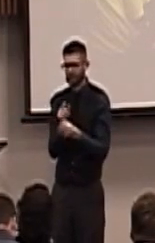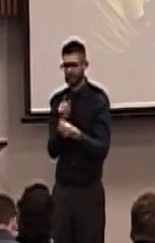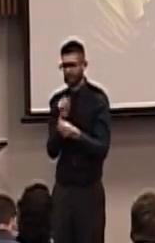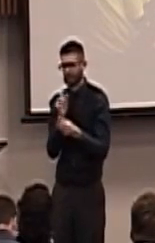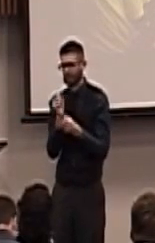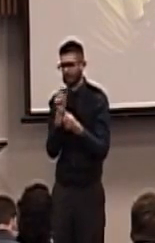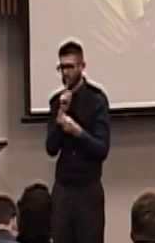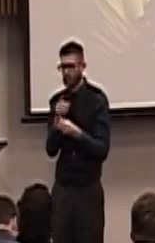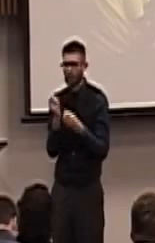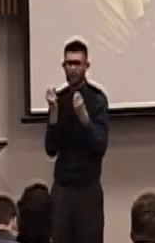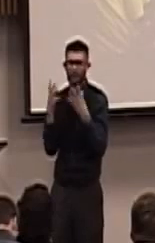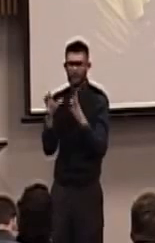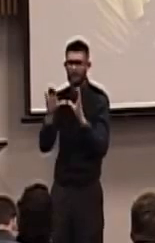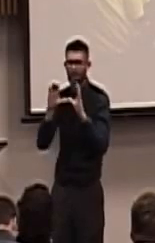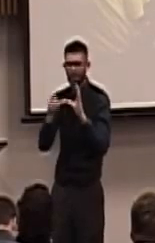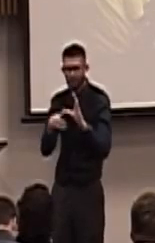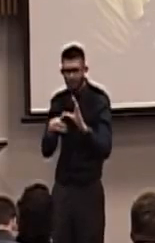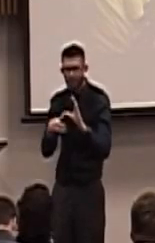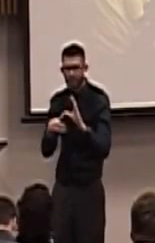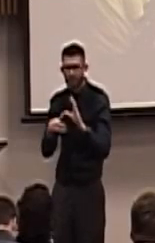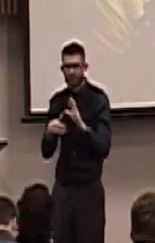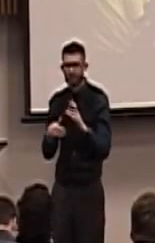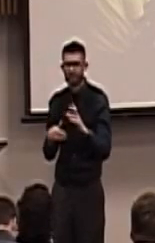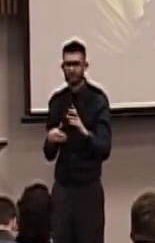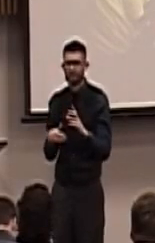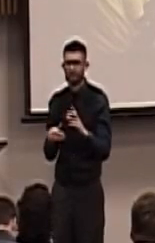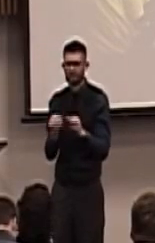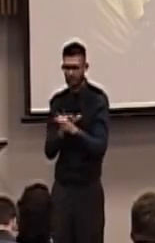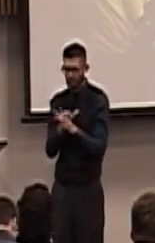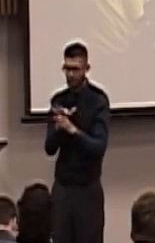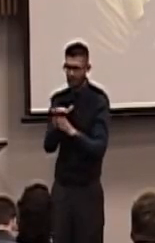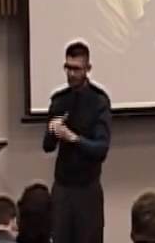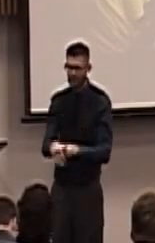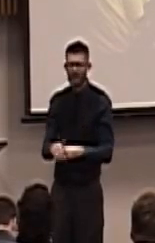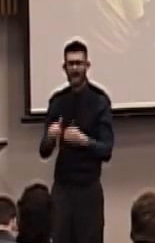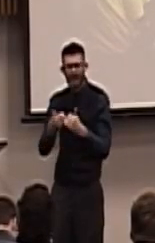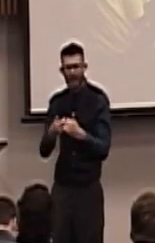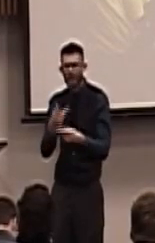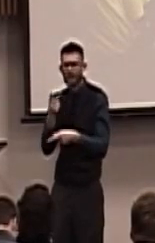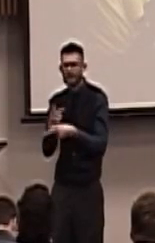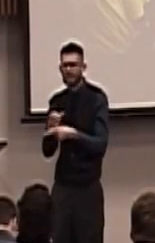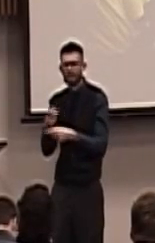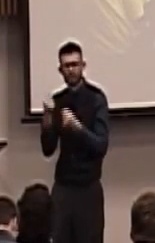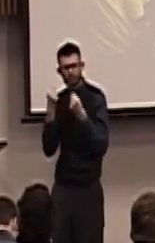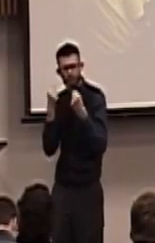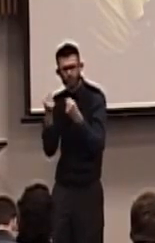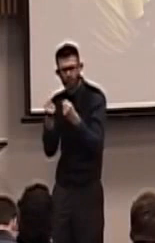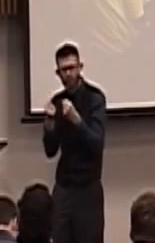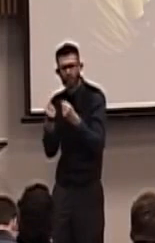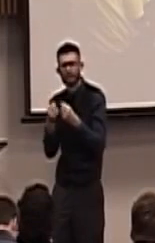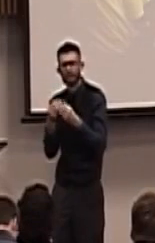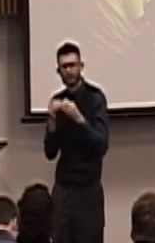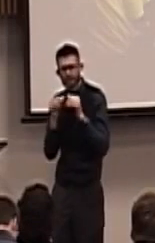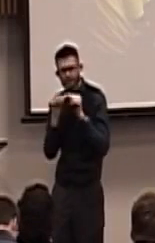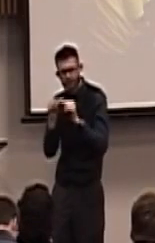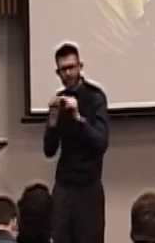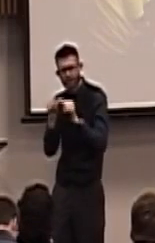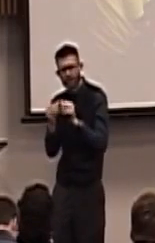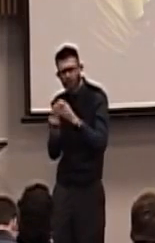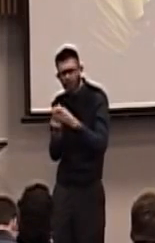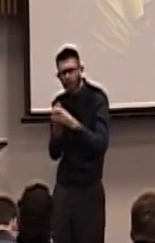thousands of converts. How do you keep these people strong and growing? And so we spent 2